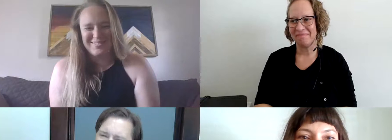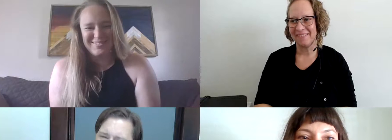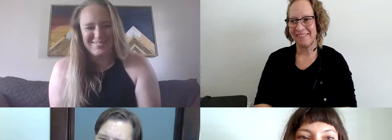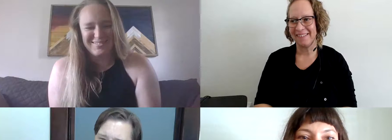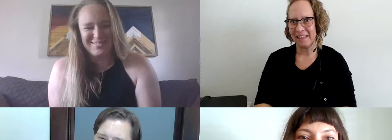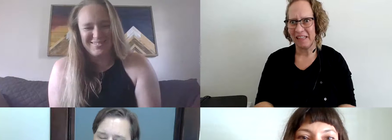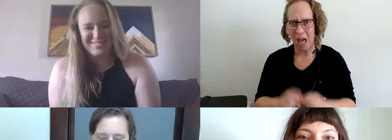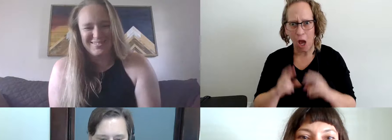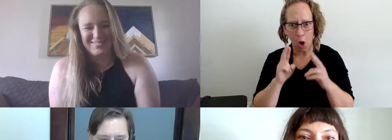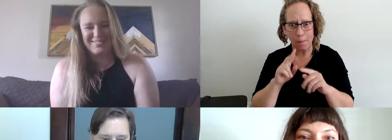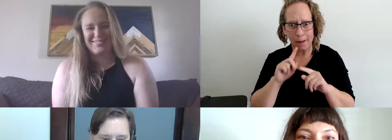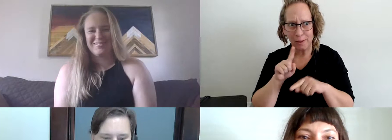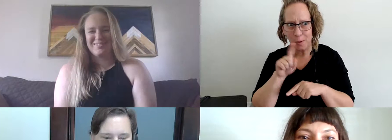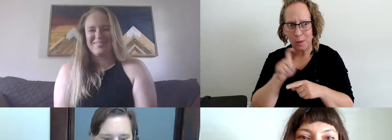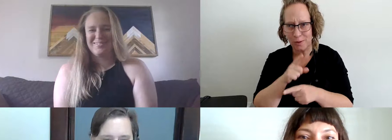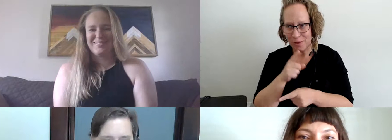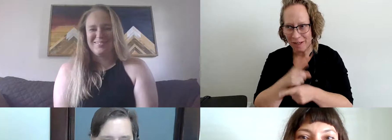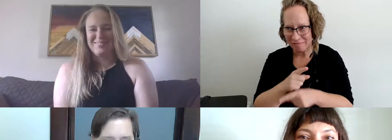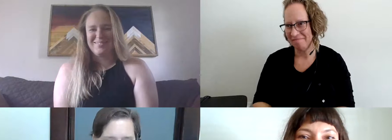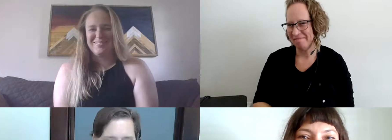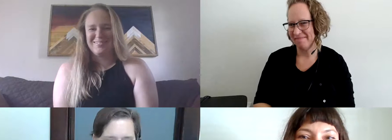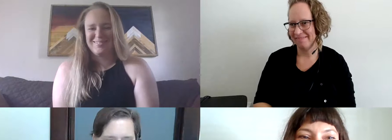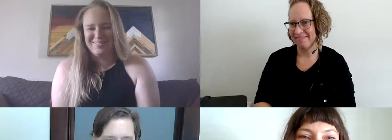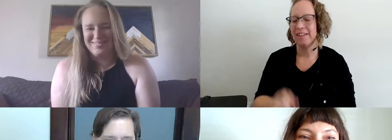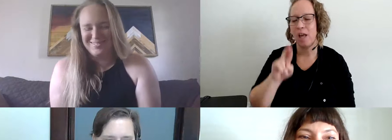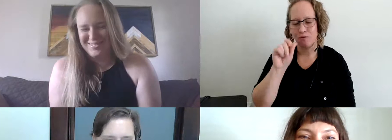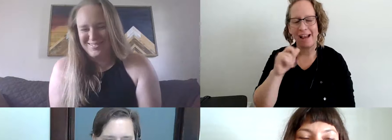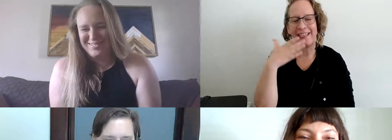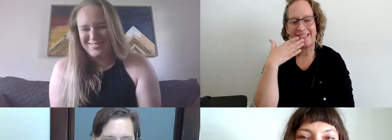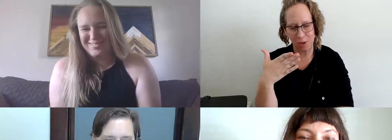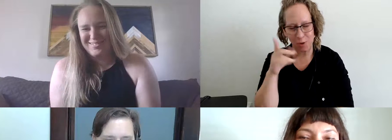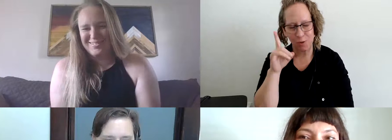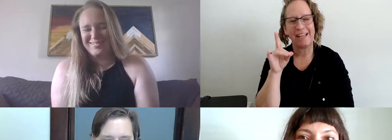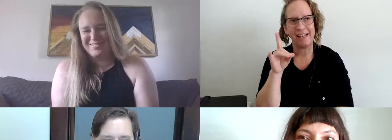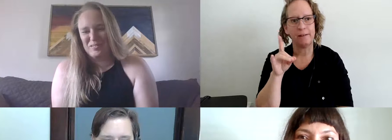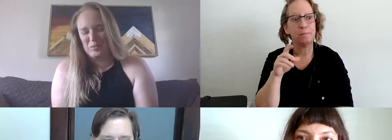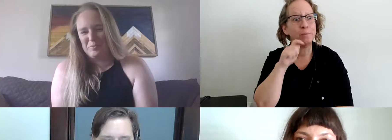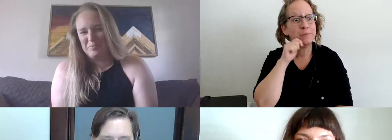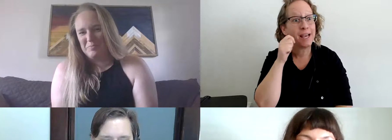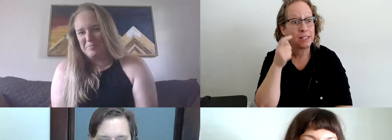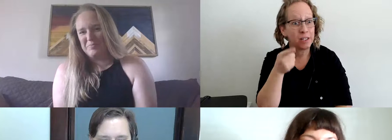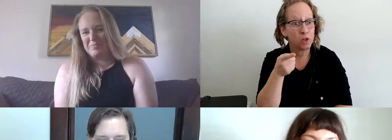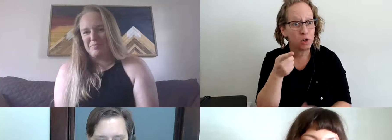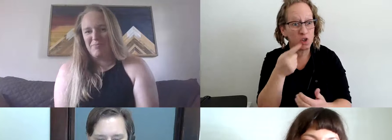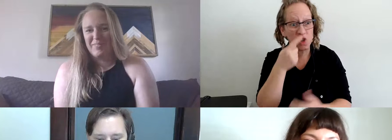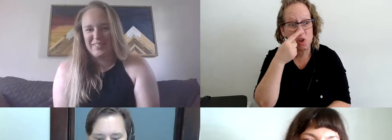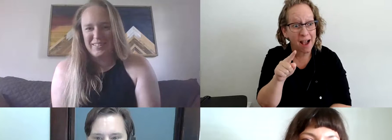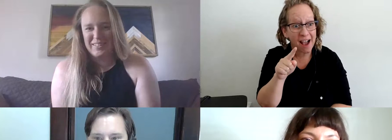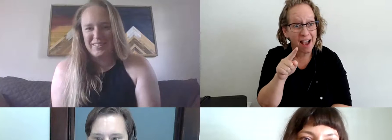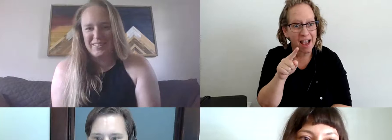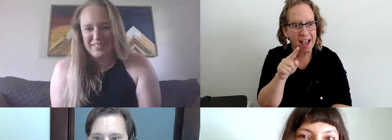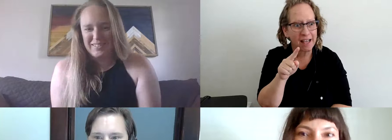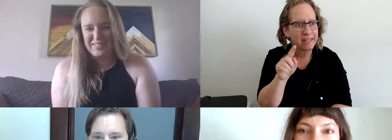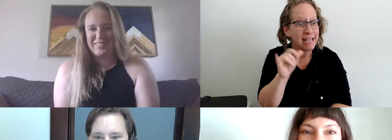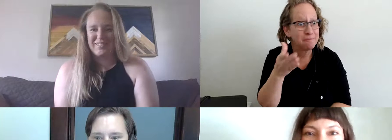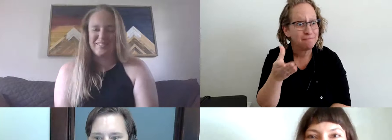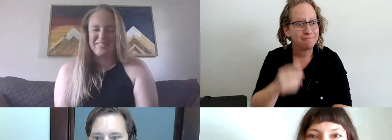I hope I answered that question right. You did, thank you. Tatiana, do you would you mind doing the same